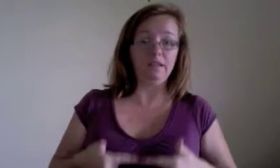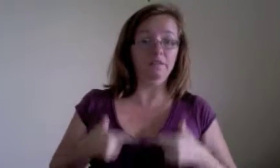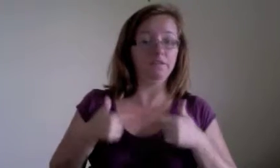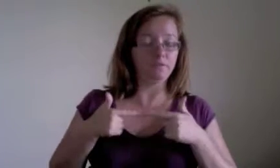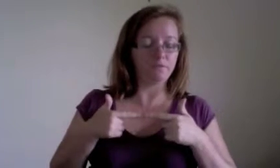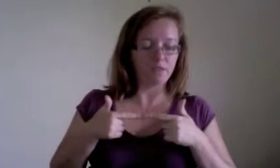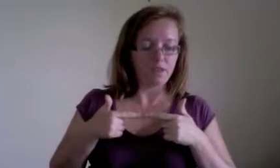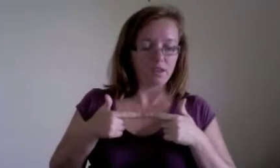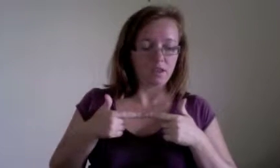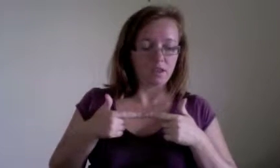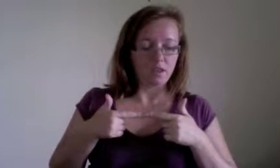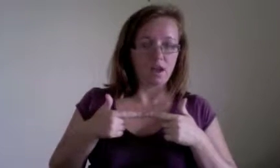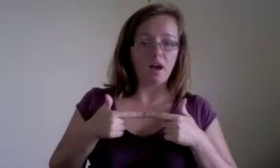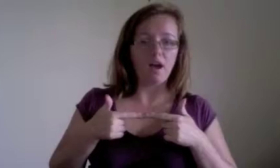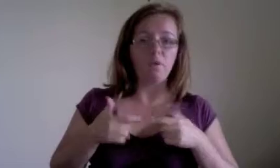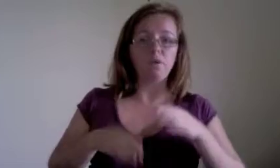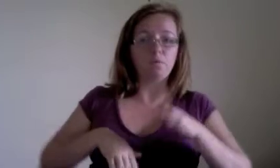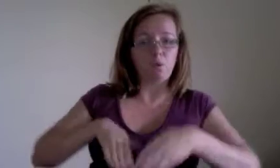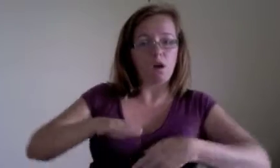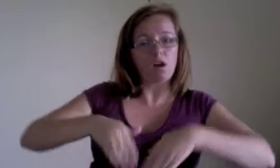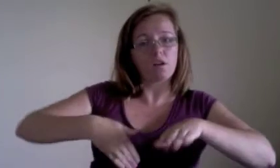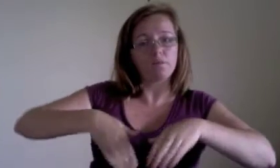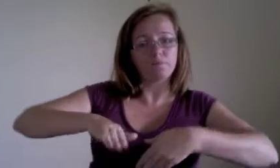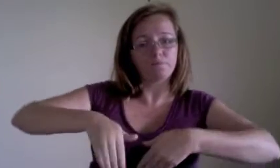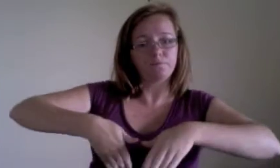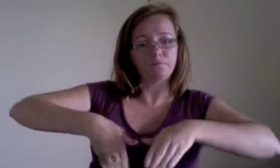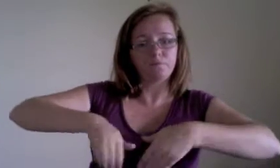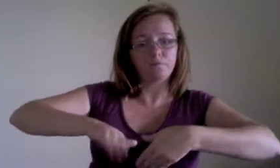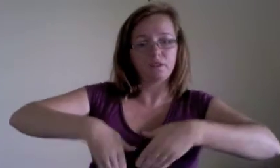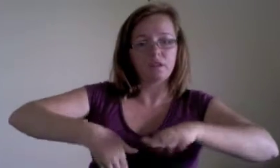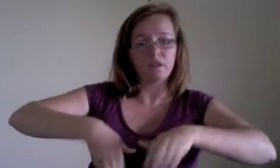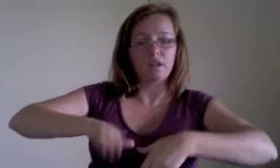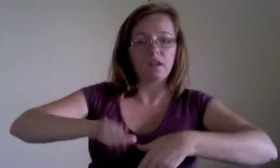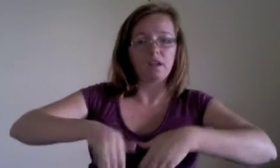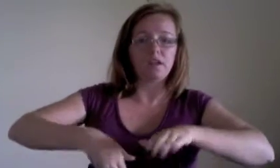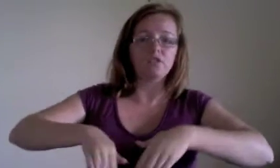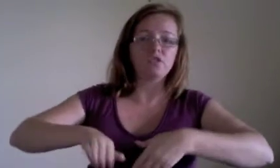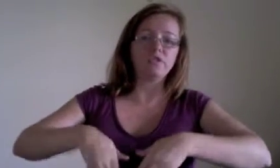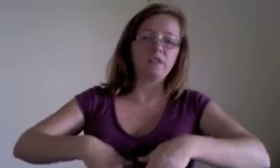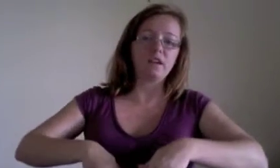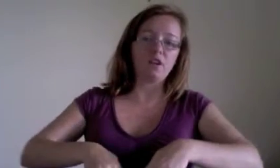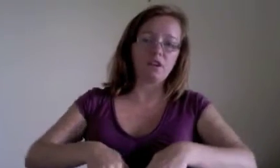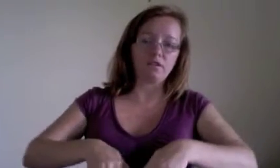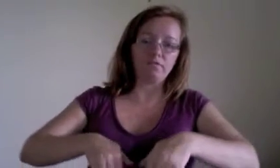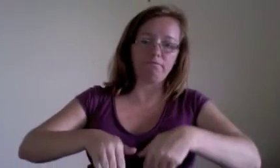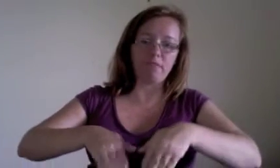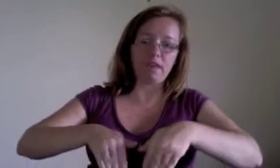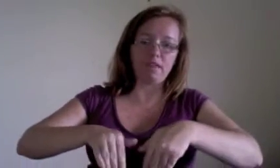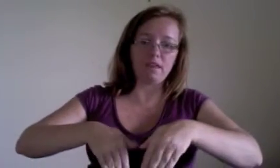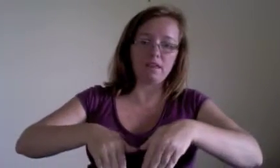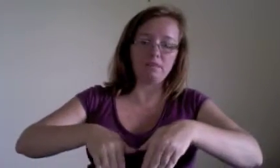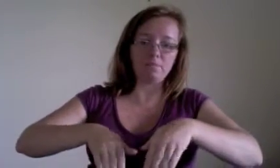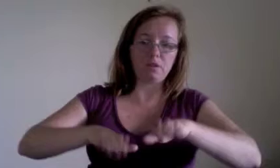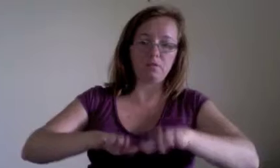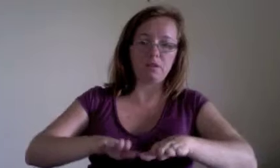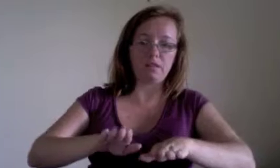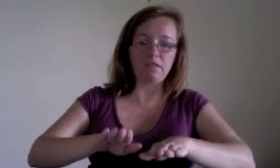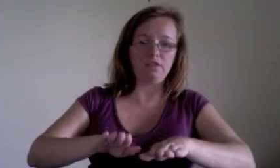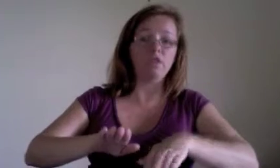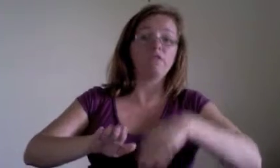live. We did walk. And she said not like this, but you wanted like these are your